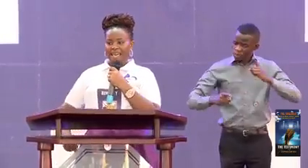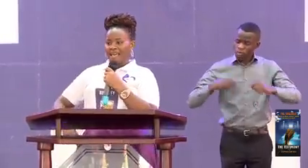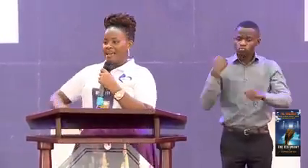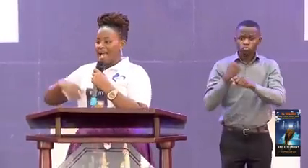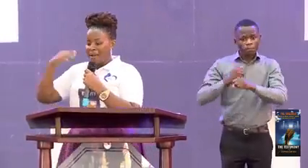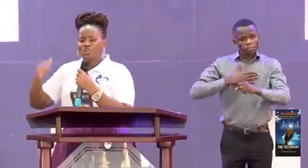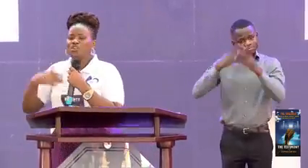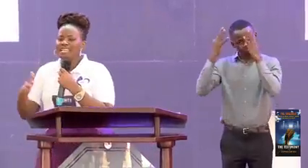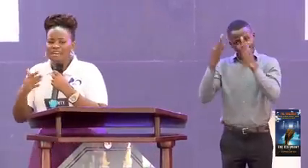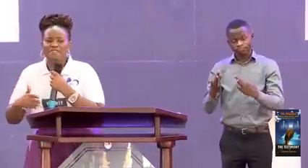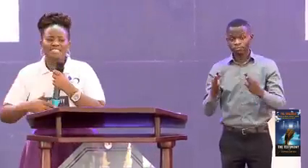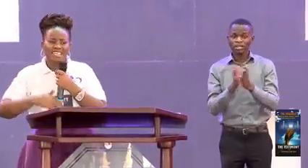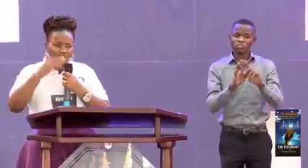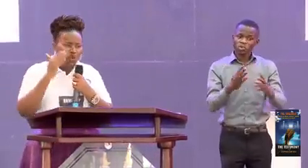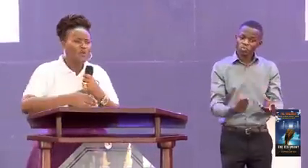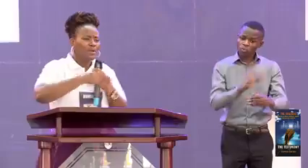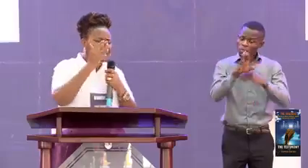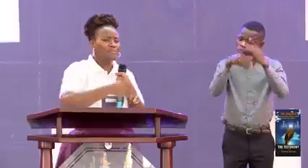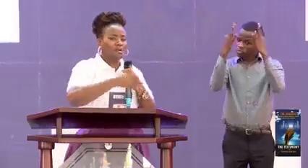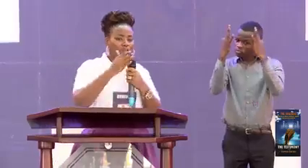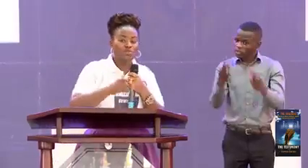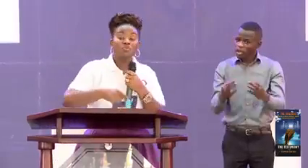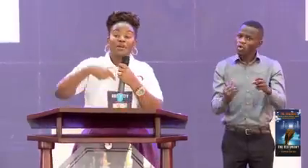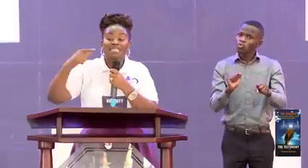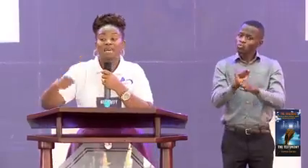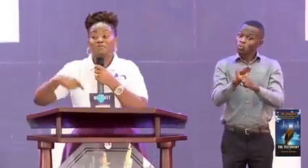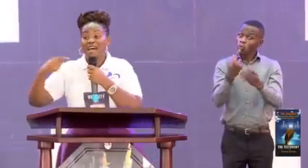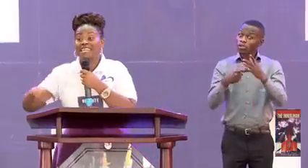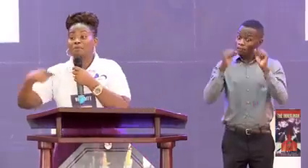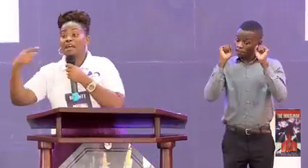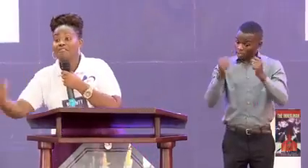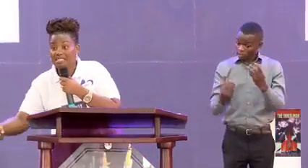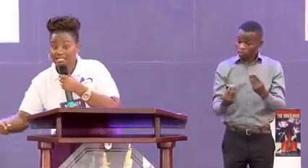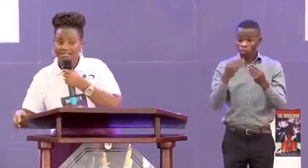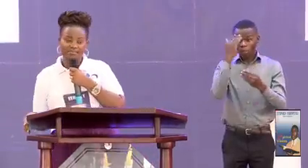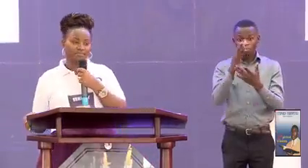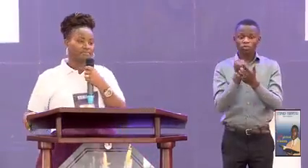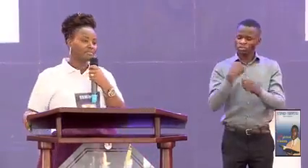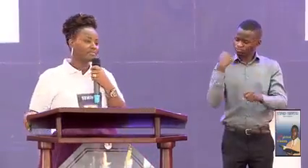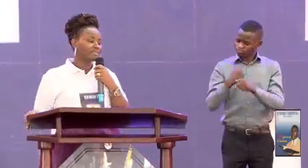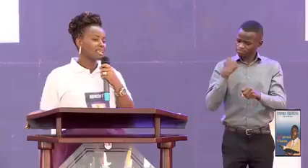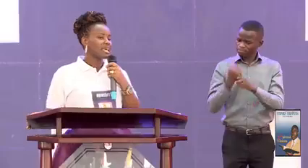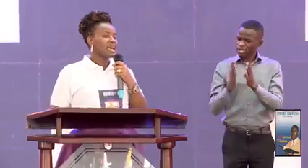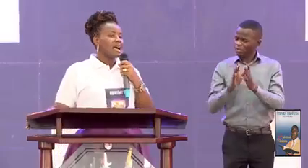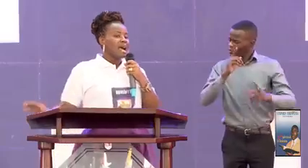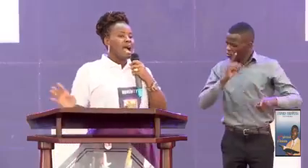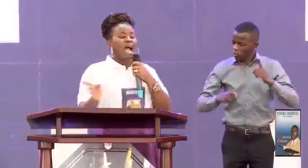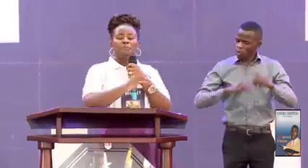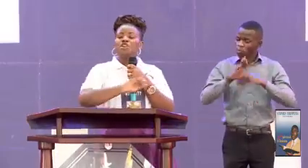nziruka. I'm doing everything, doing what I'm supposed to do because I am running my race.